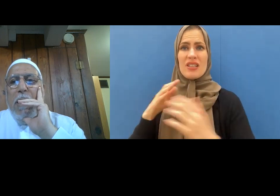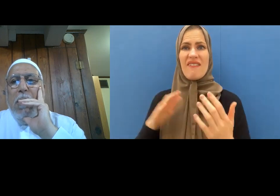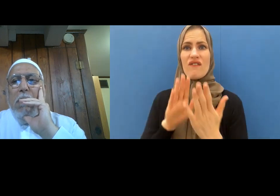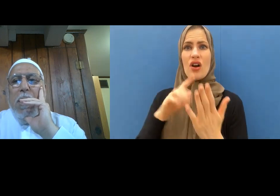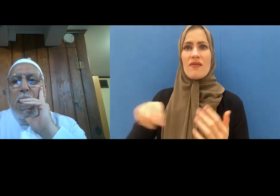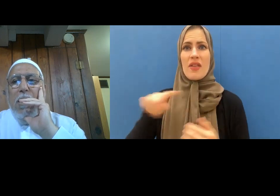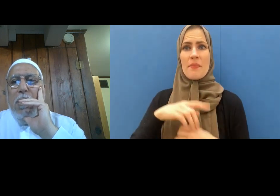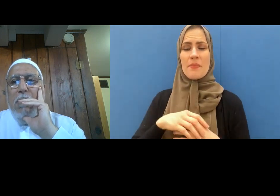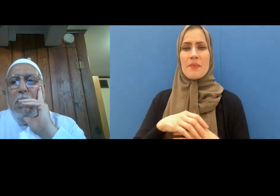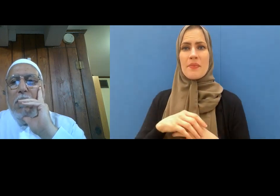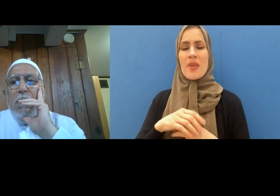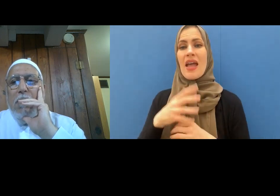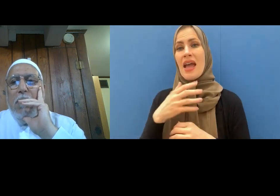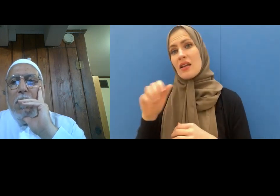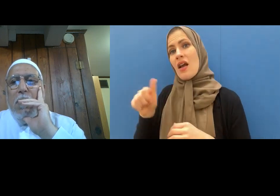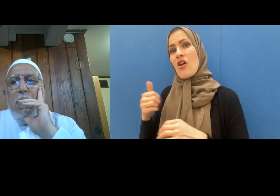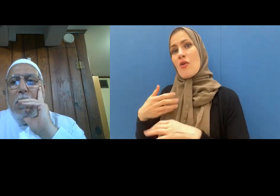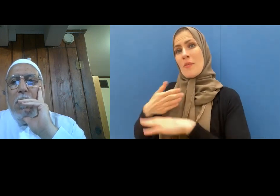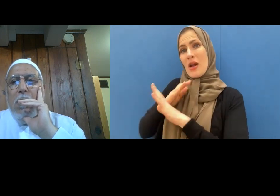another barrier behind them.